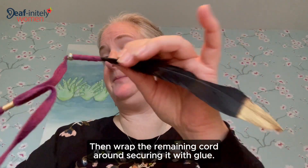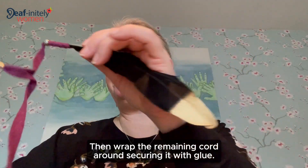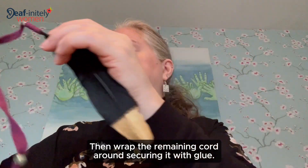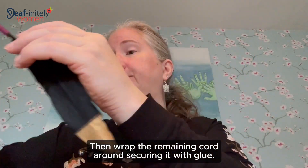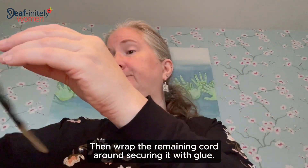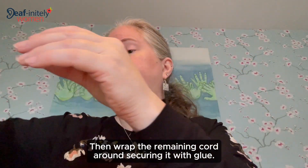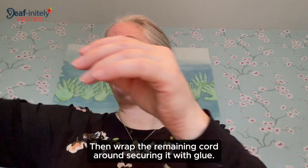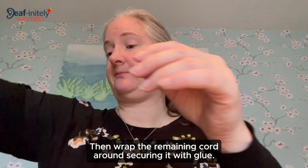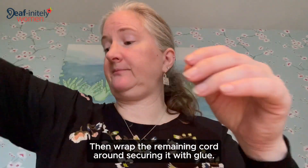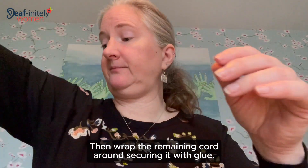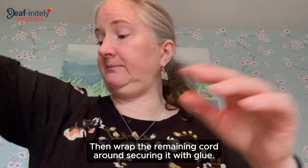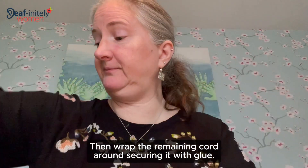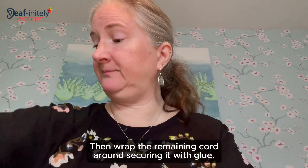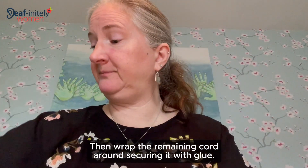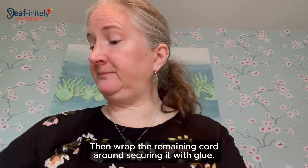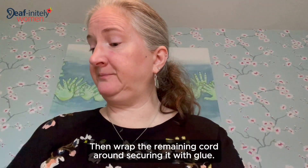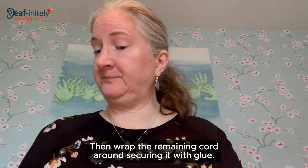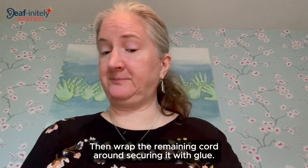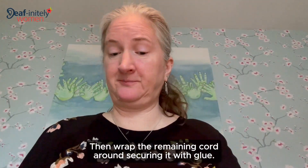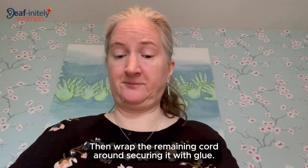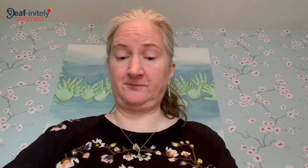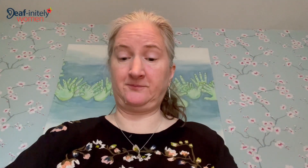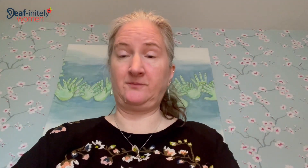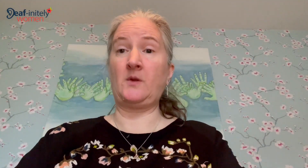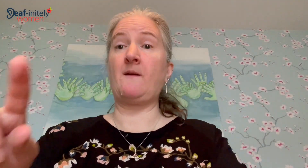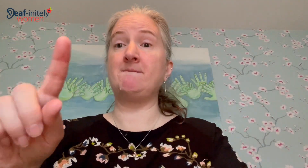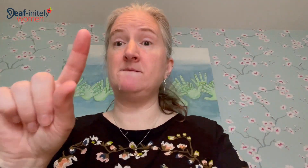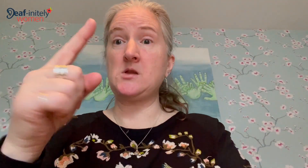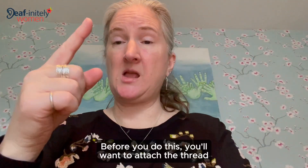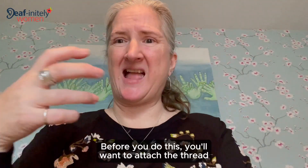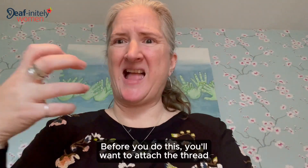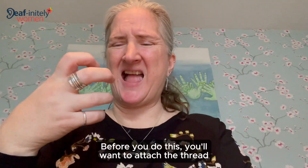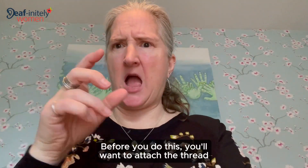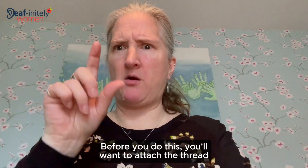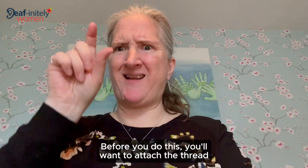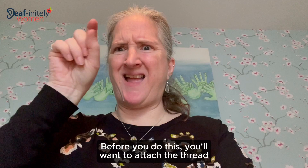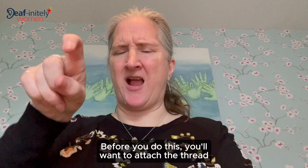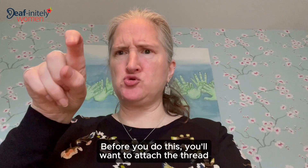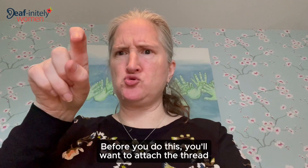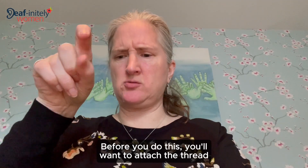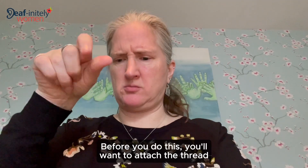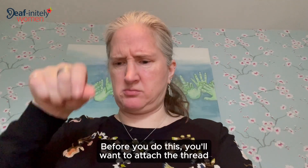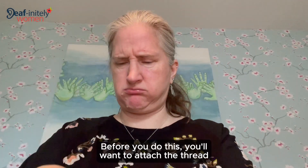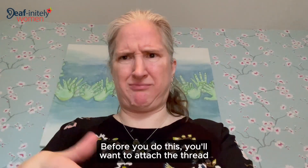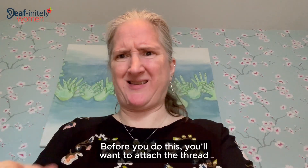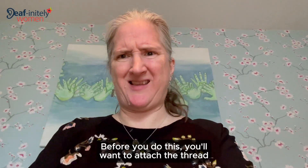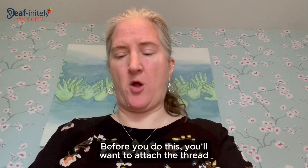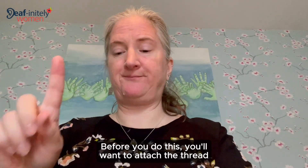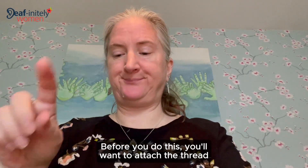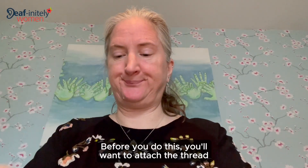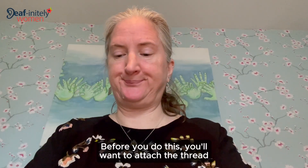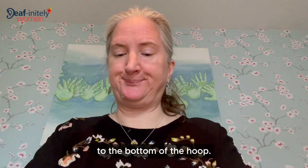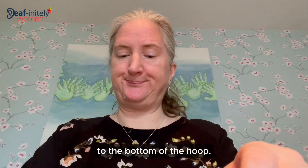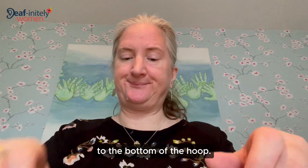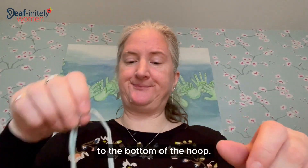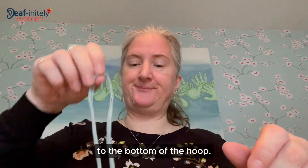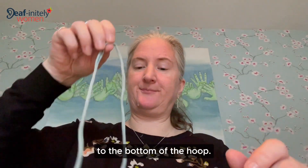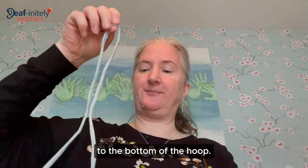cord around, securing it with glue. Before you do this, you'll want to attach the thread to the bottom of the